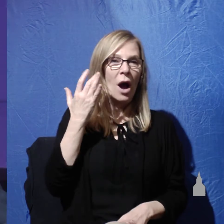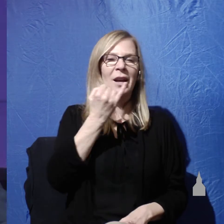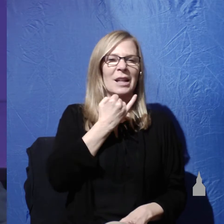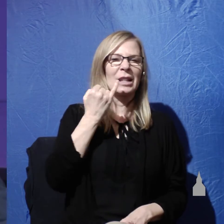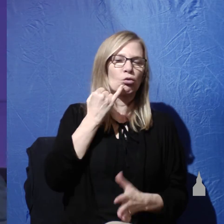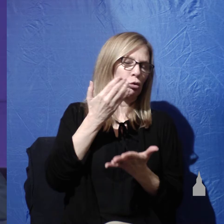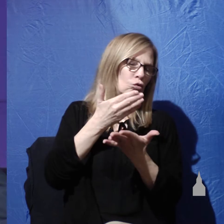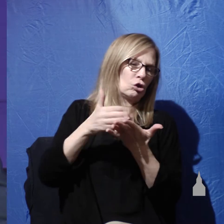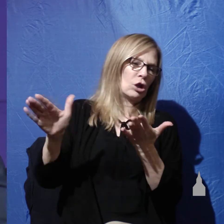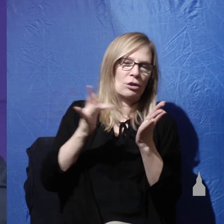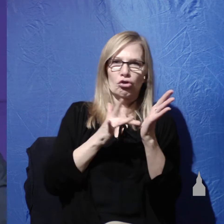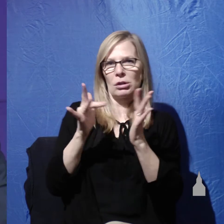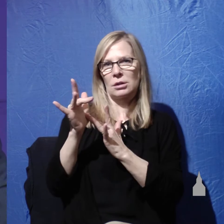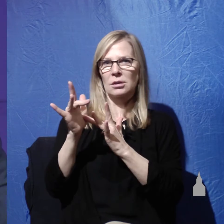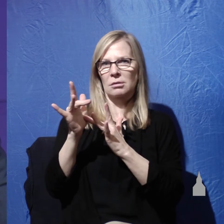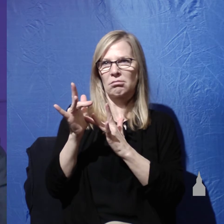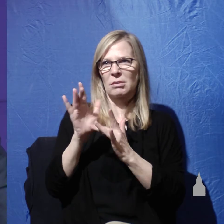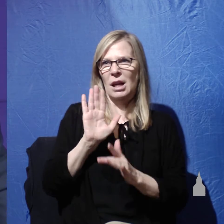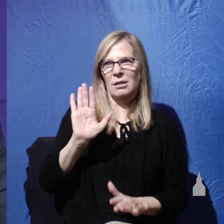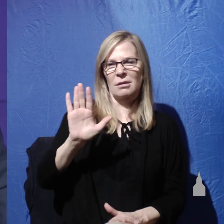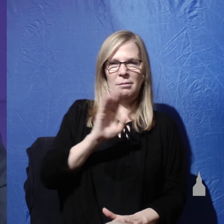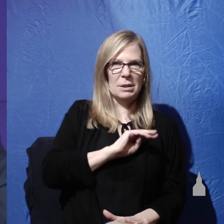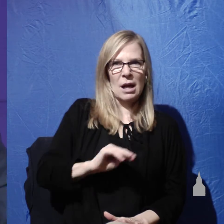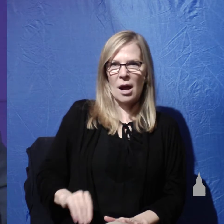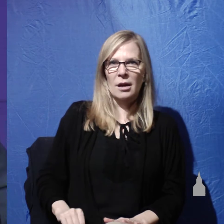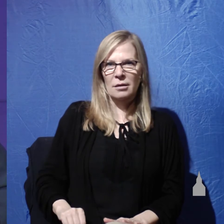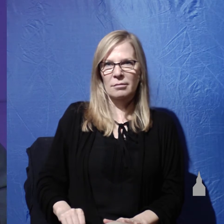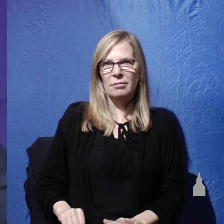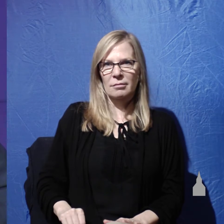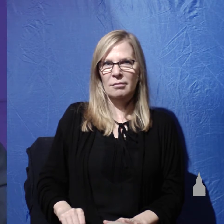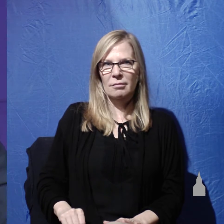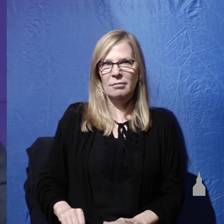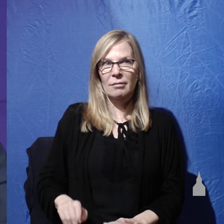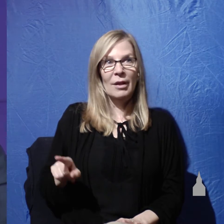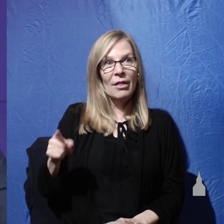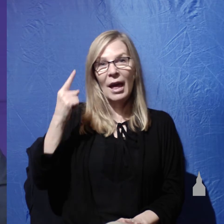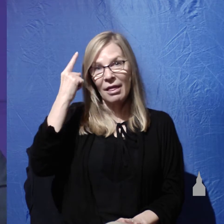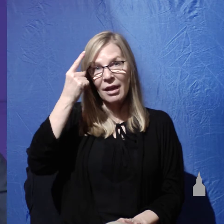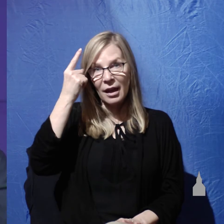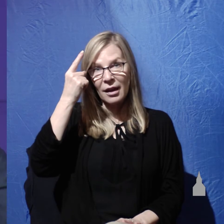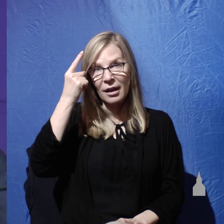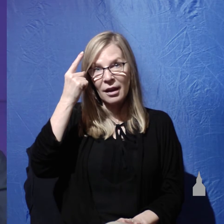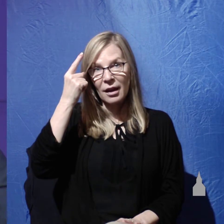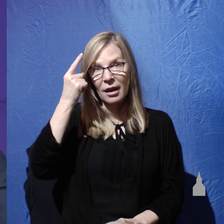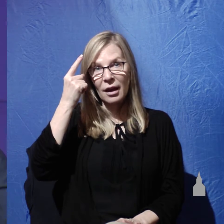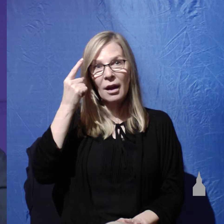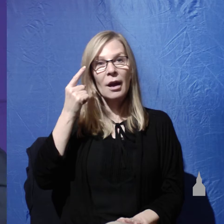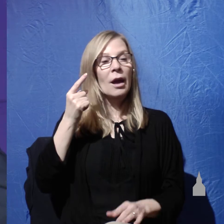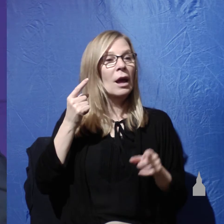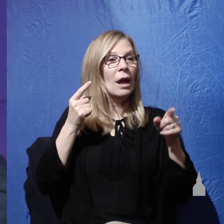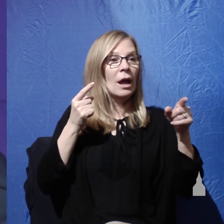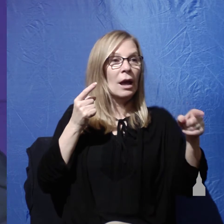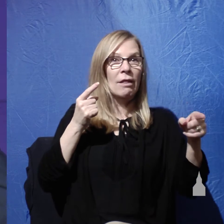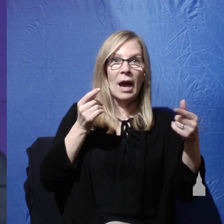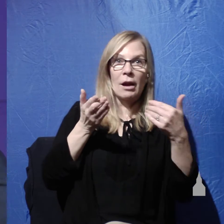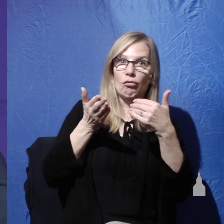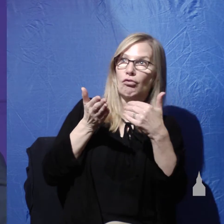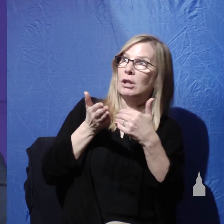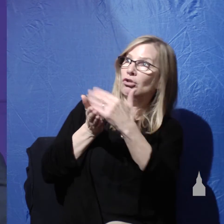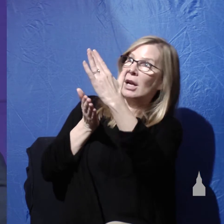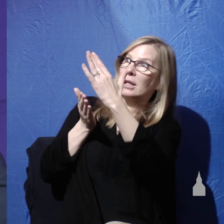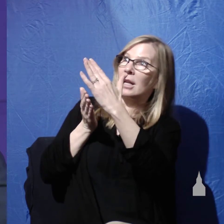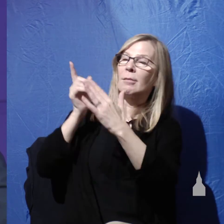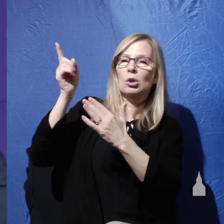of Jesus as the Messiah. In other words, their thinking is this: they rejected him, so he